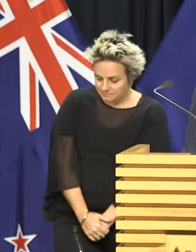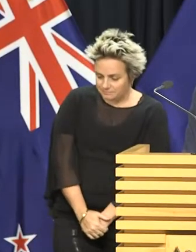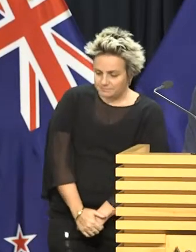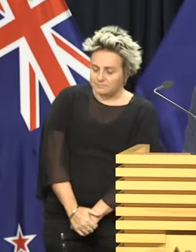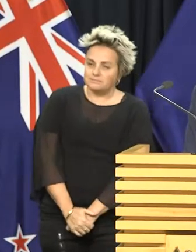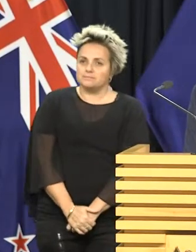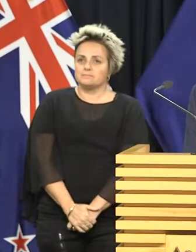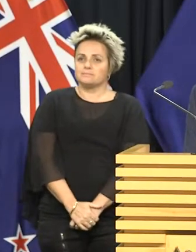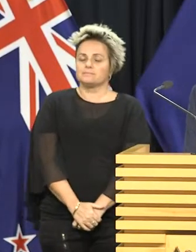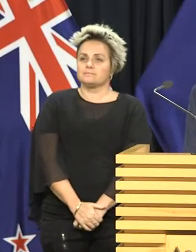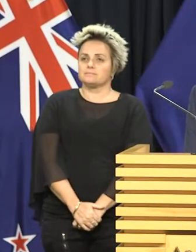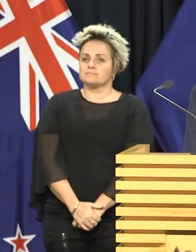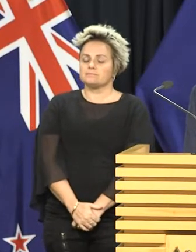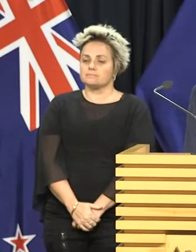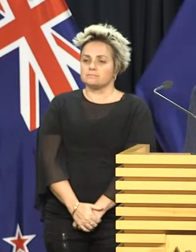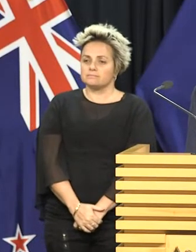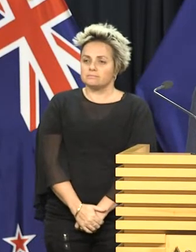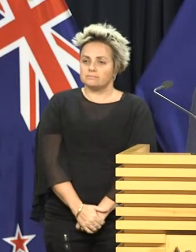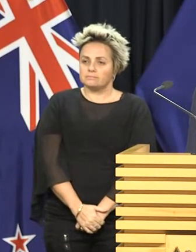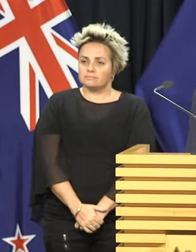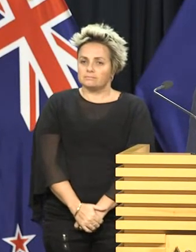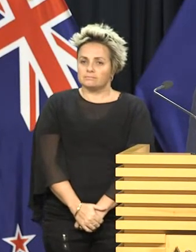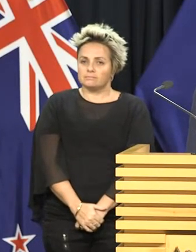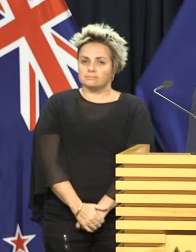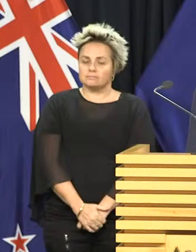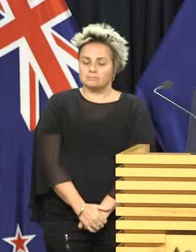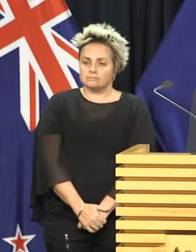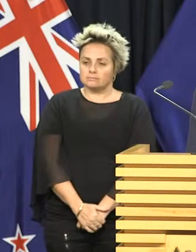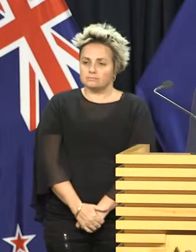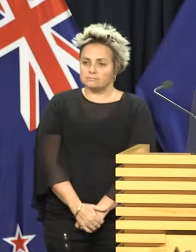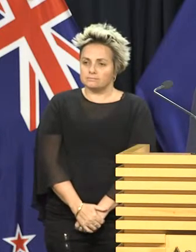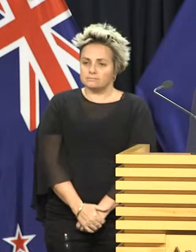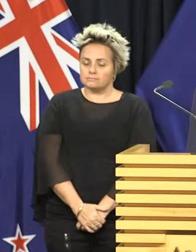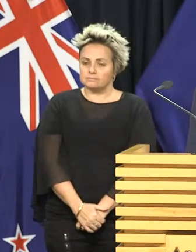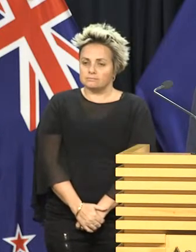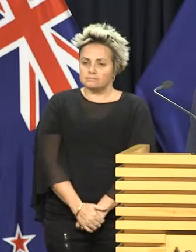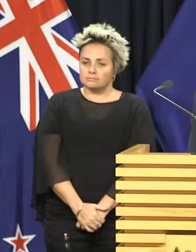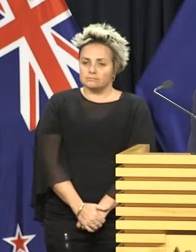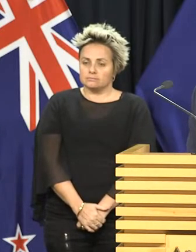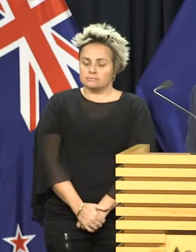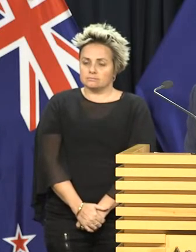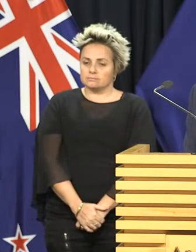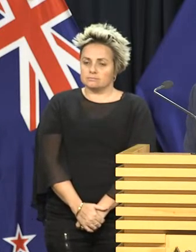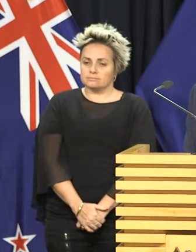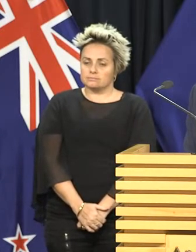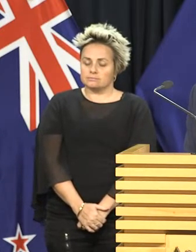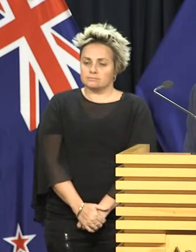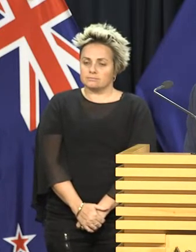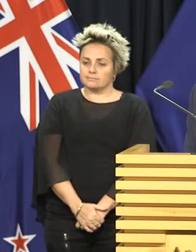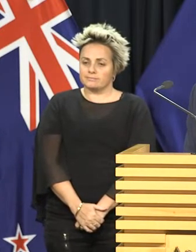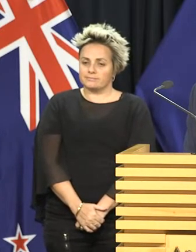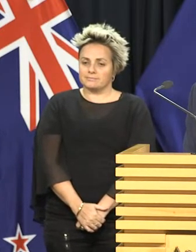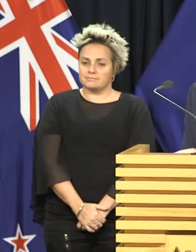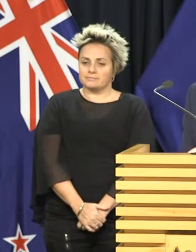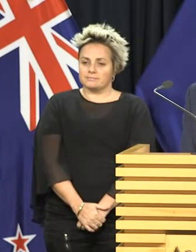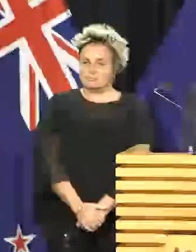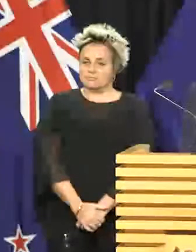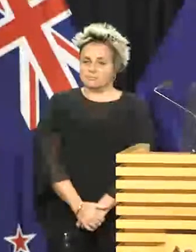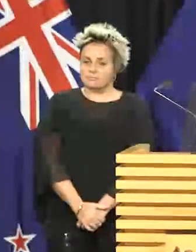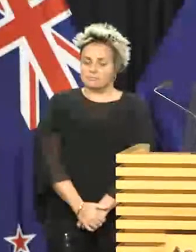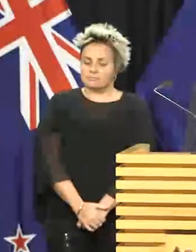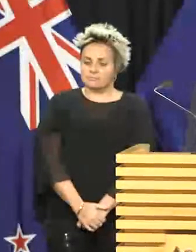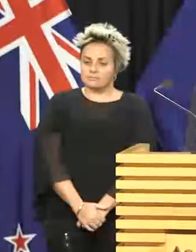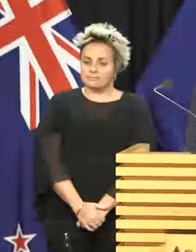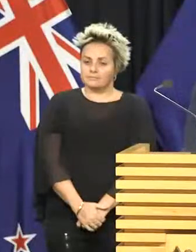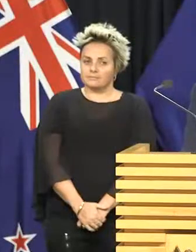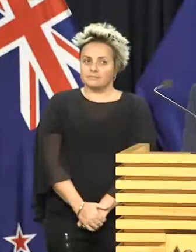ki roto i ngā hāpuri Māori, no reira kāre kore, ki roto i ngā wiki e tūmai nei ko te hiahia kia kite atu i tērā whika e piki